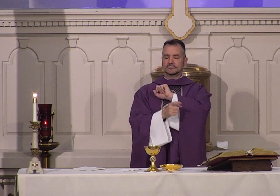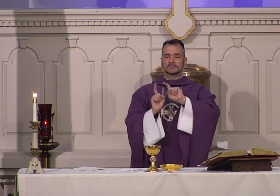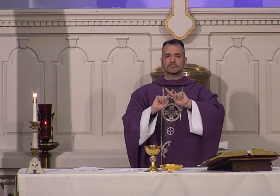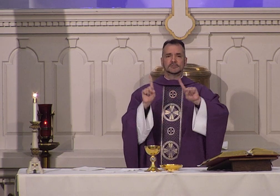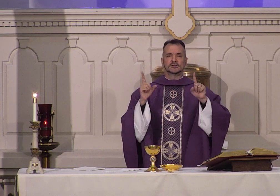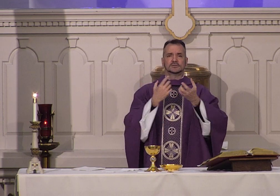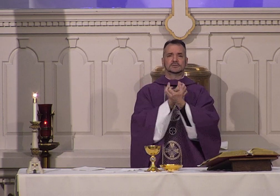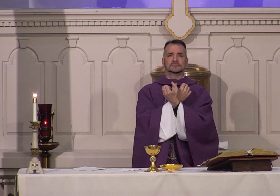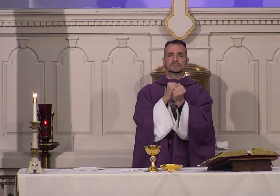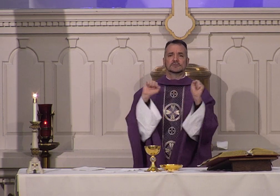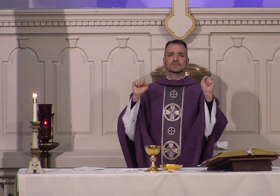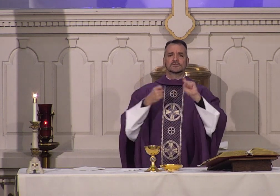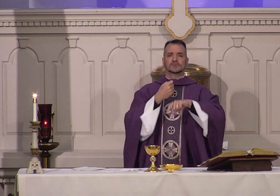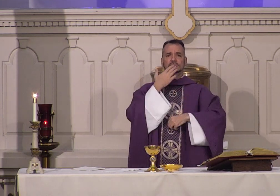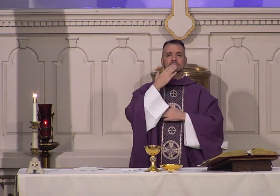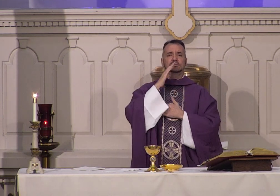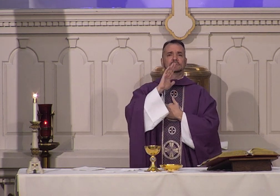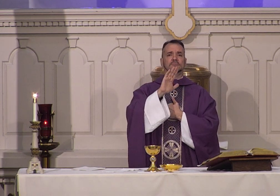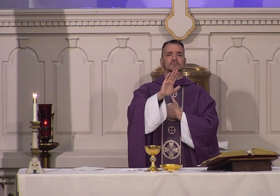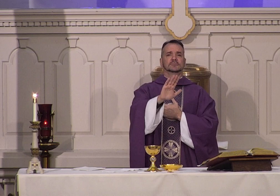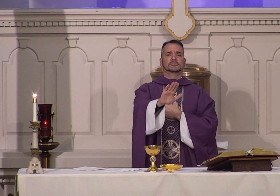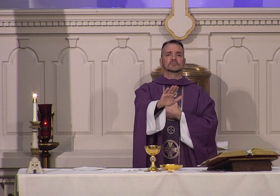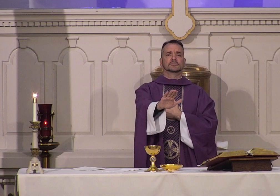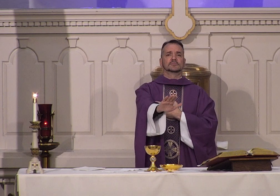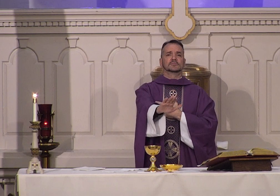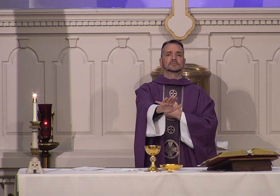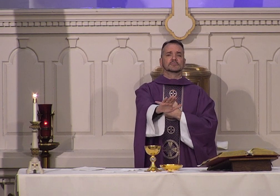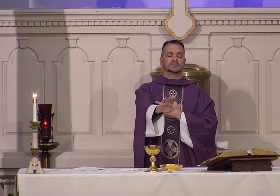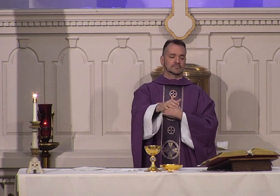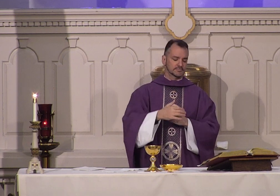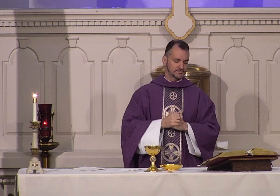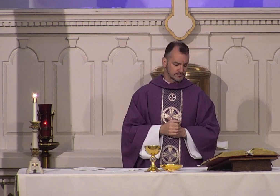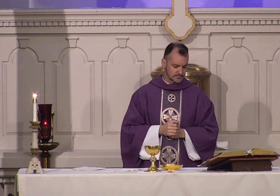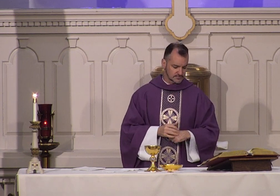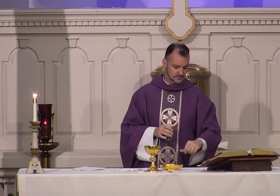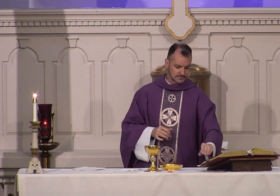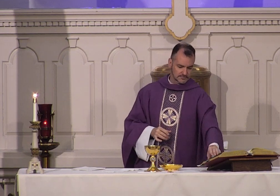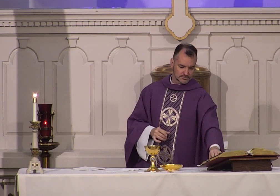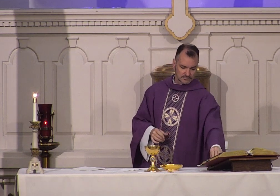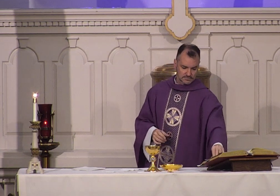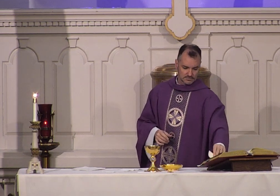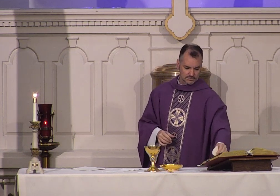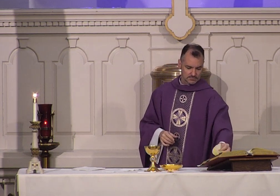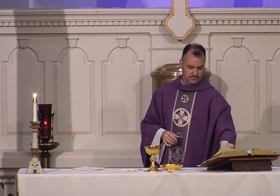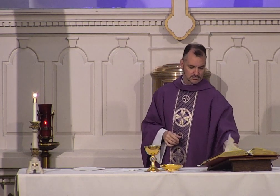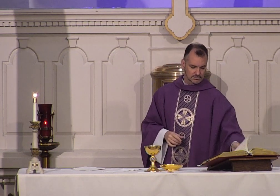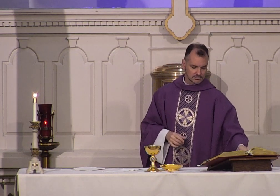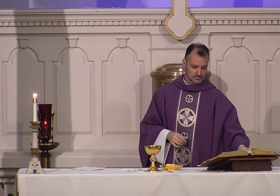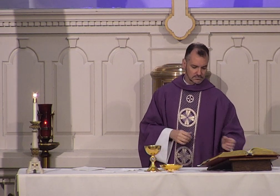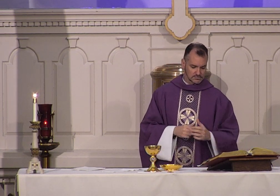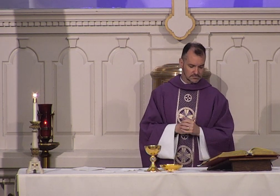us not into temptation, but deliver us from evil.